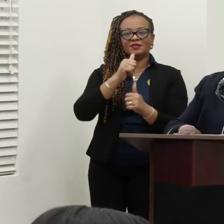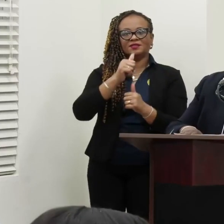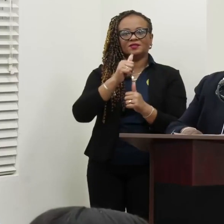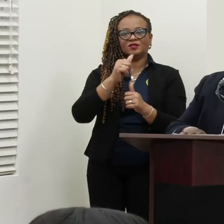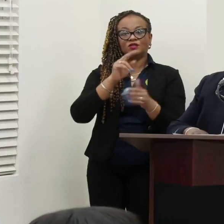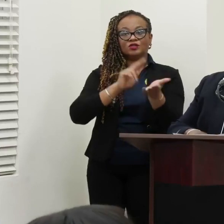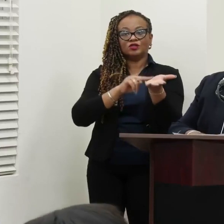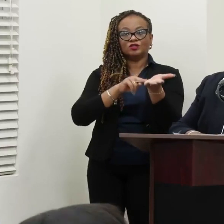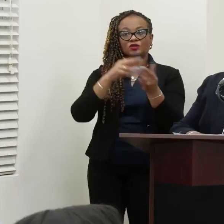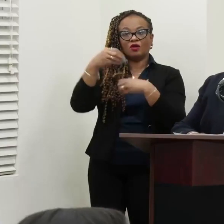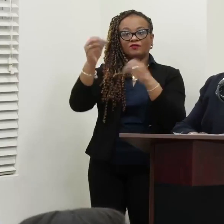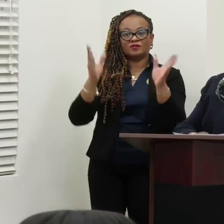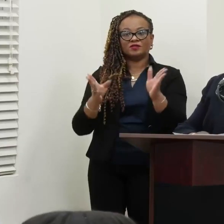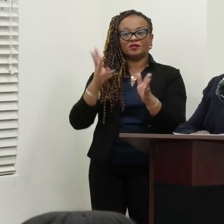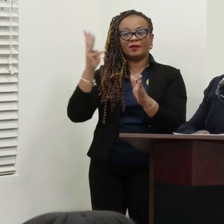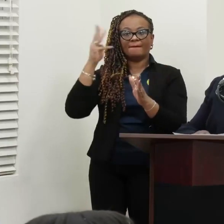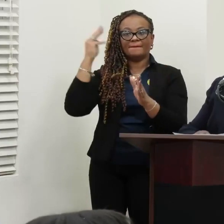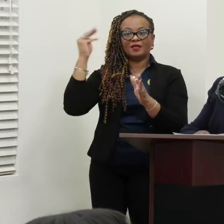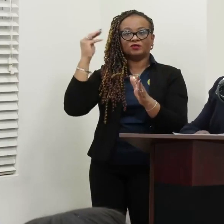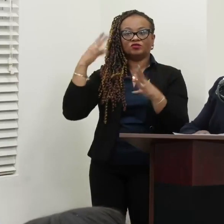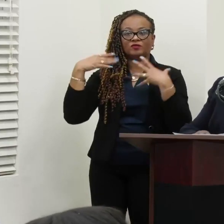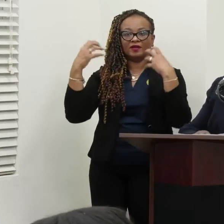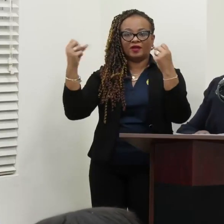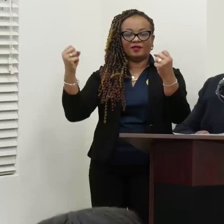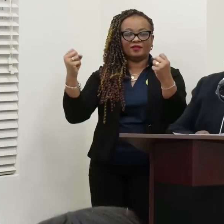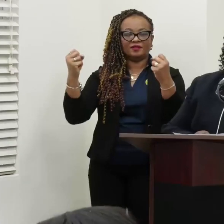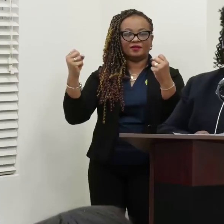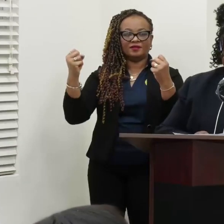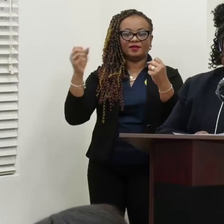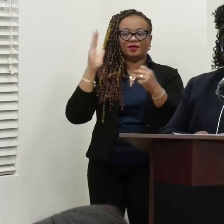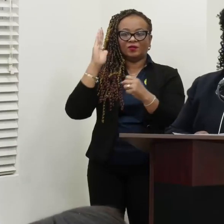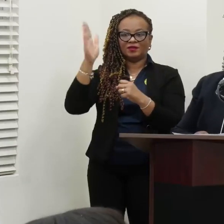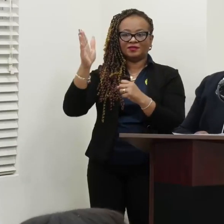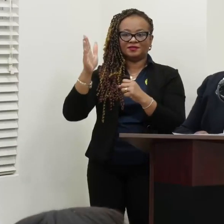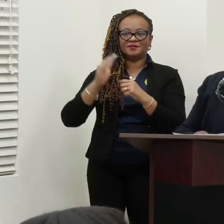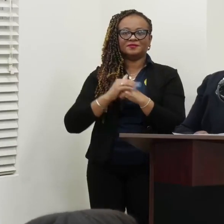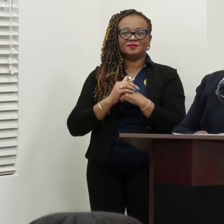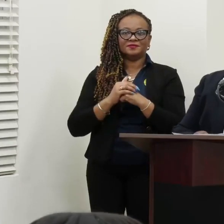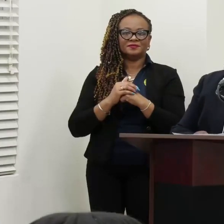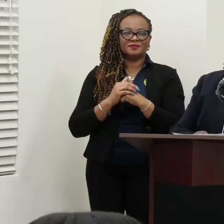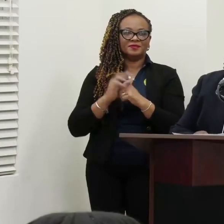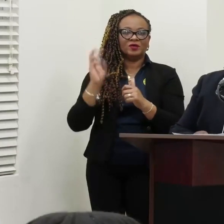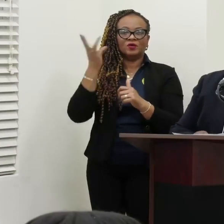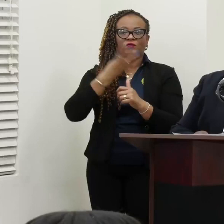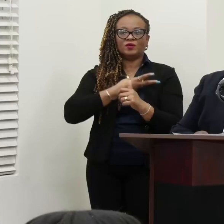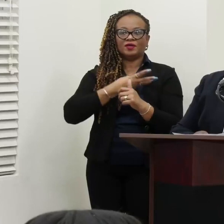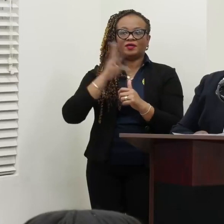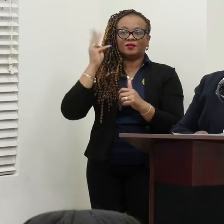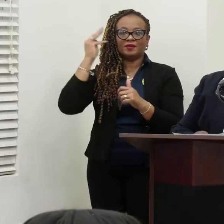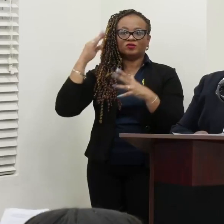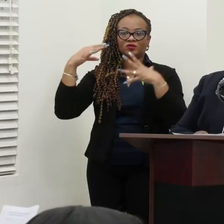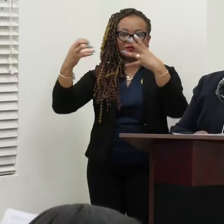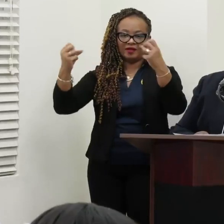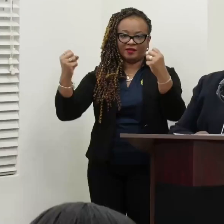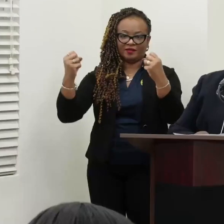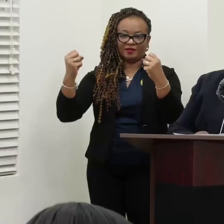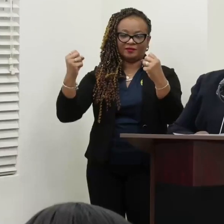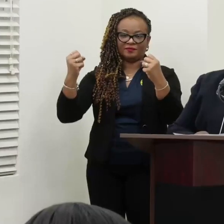Officer, Ministry of Health and Environment. Antoinette Cumberbatch. And Wellness. We at the Ministry of